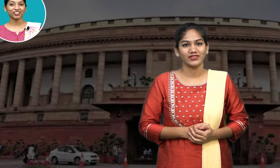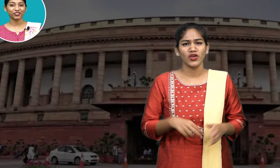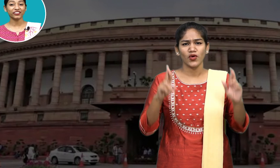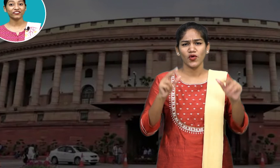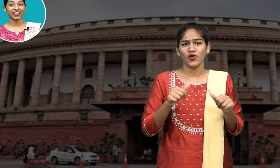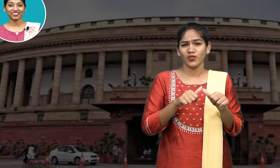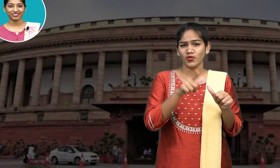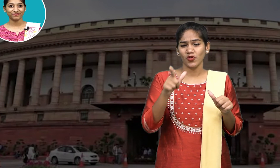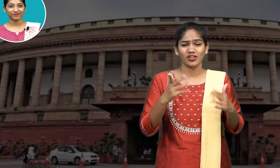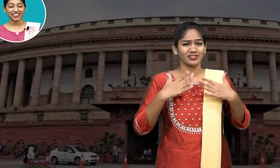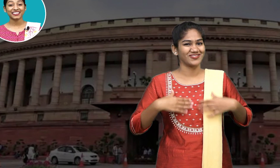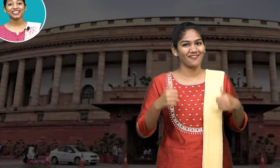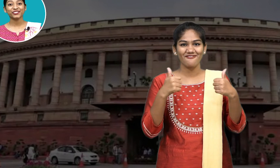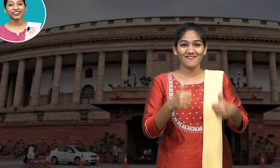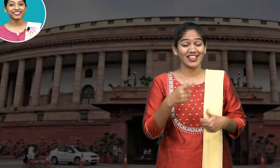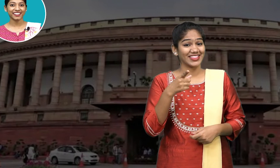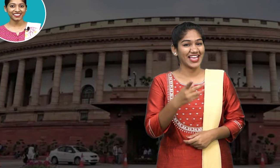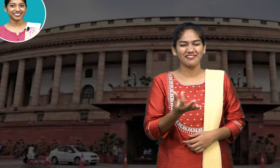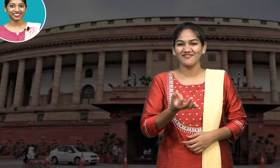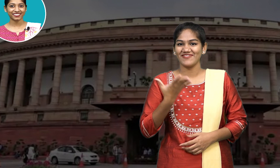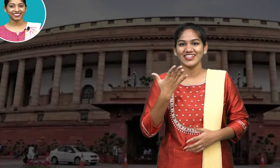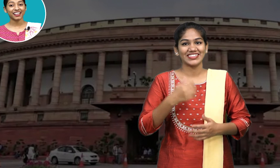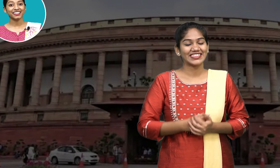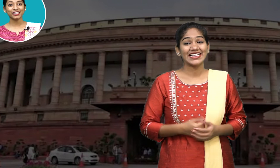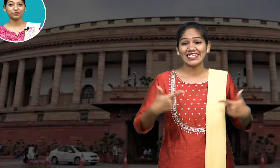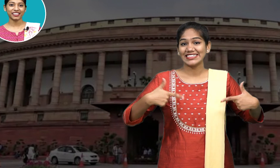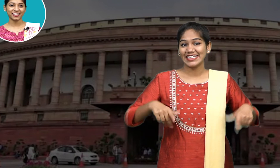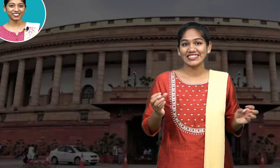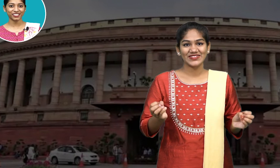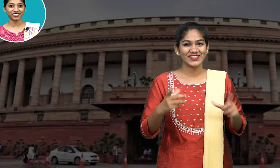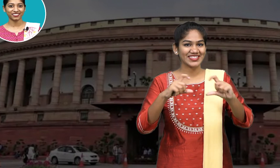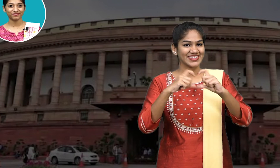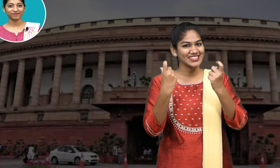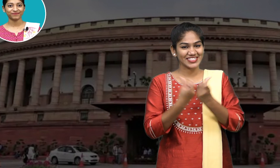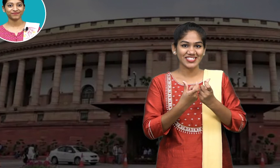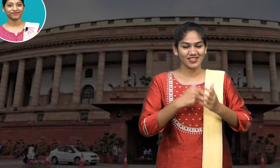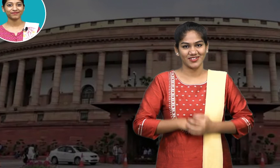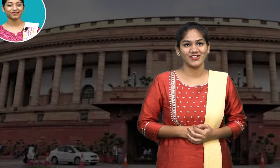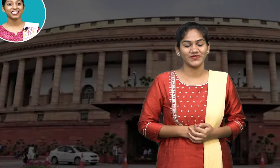Hope you are doing well. That's fantastic. Let's begin the session.